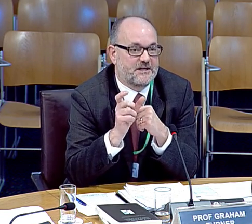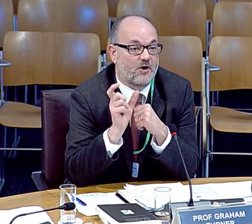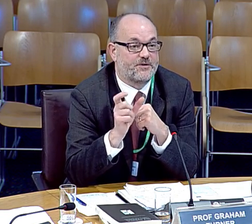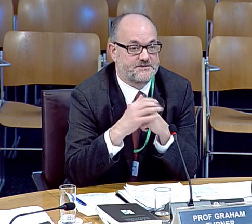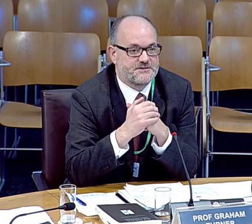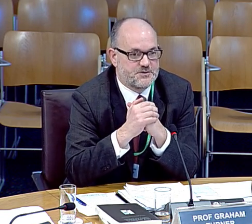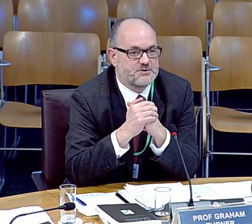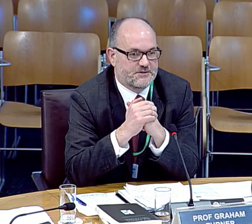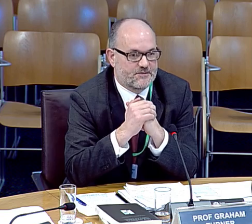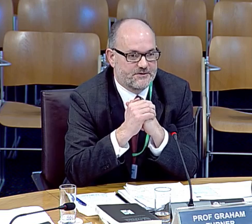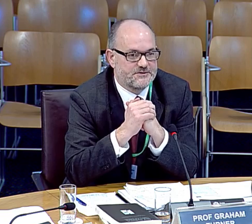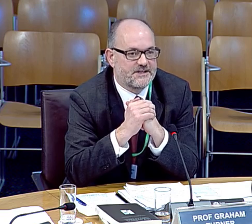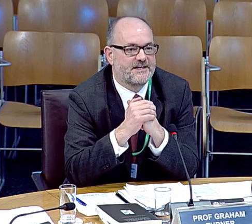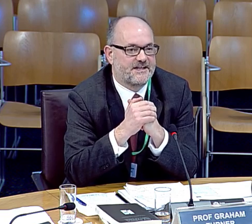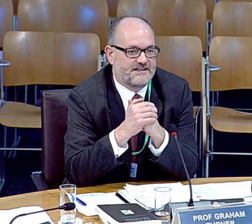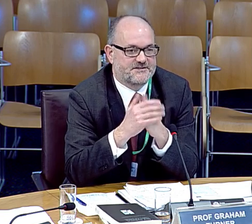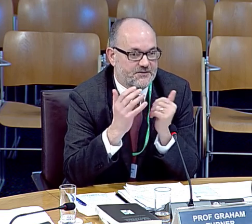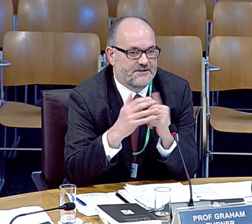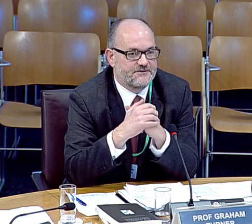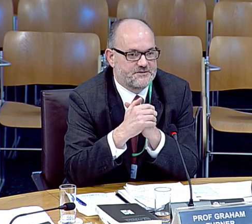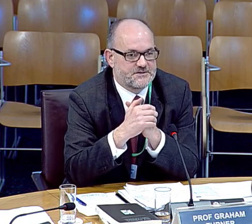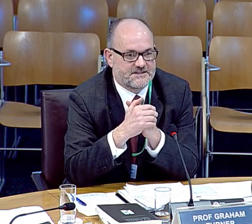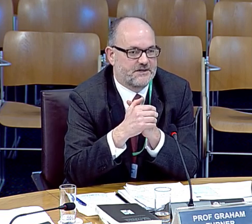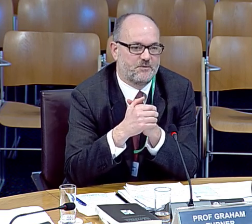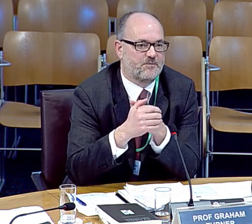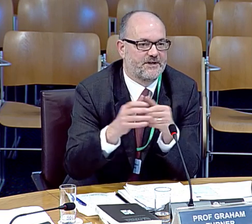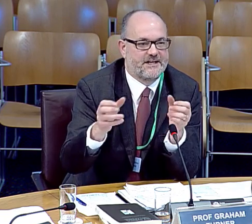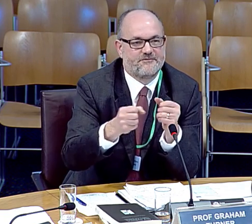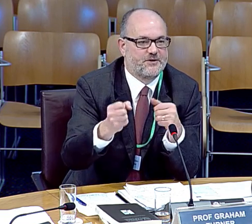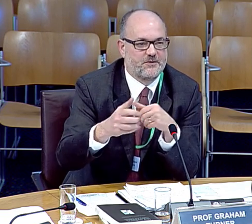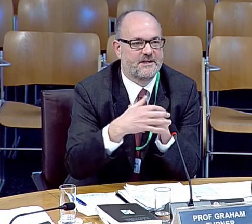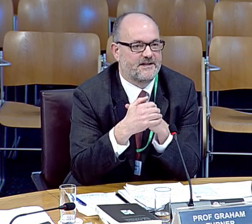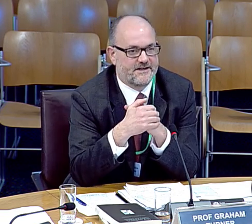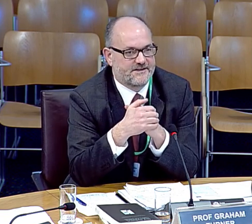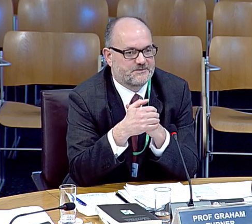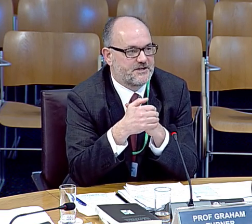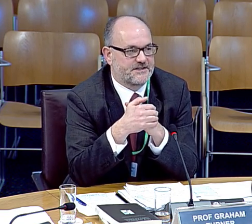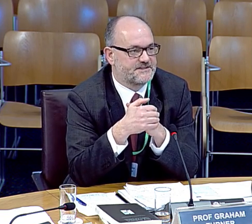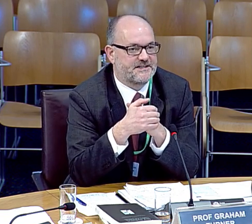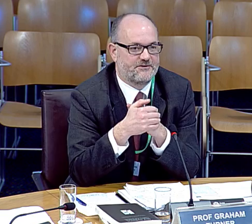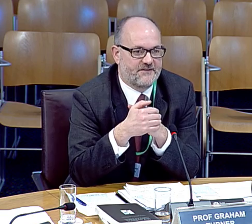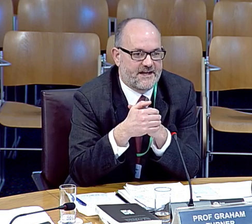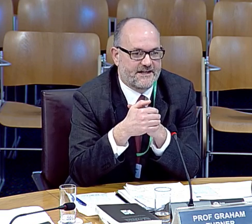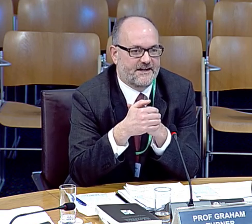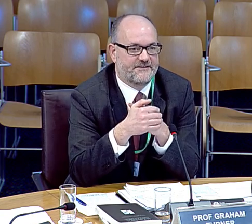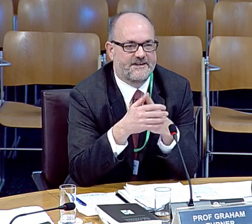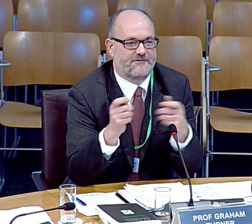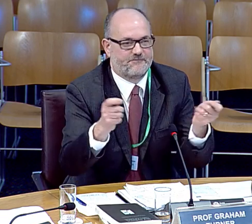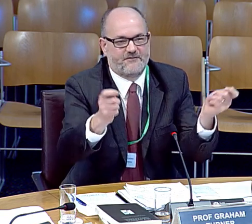whole institution approach. It's not enough to just say, we'll bring in a few specialists here and there and they'll fix